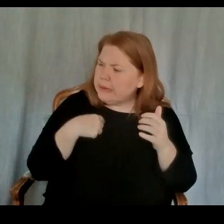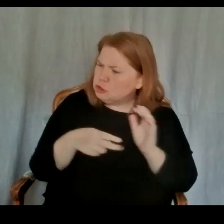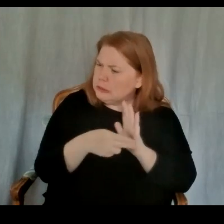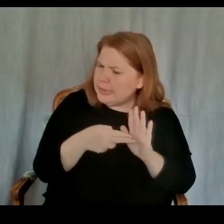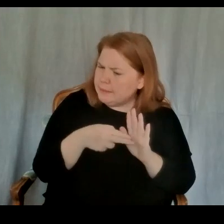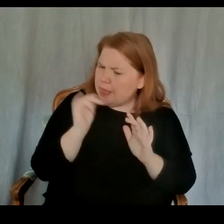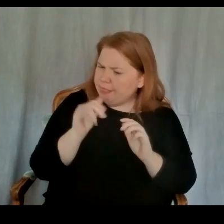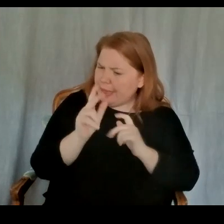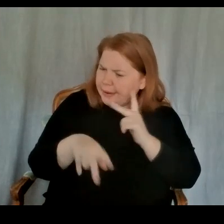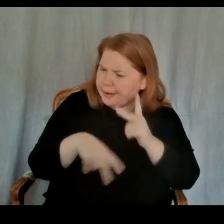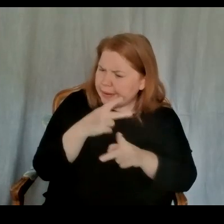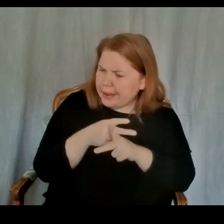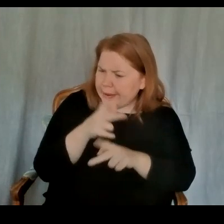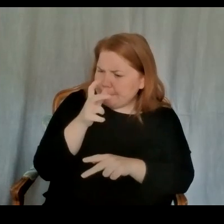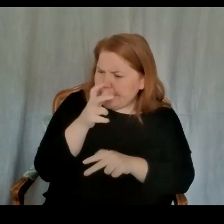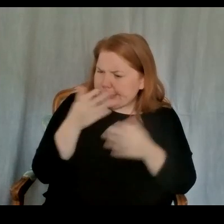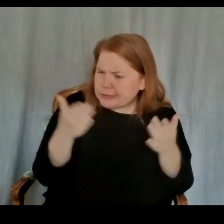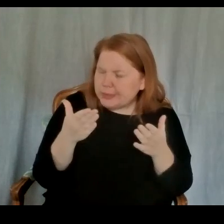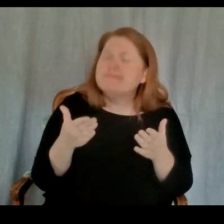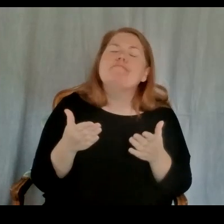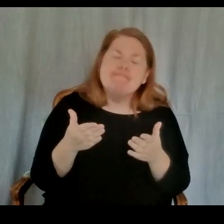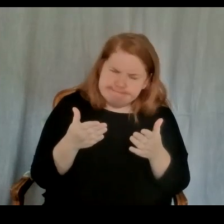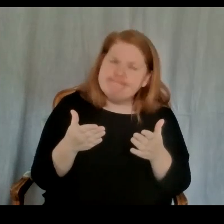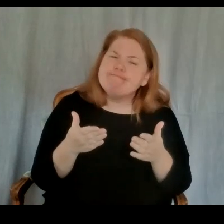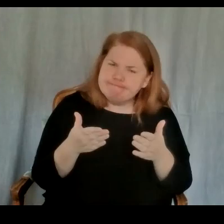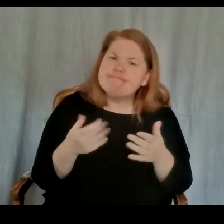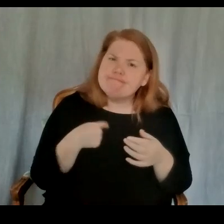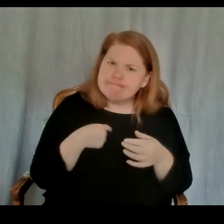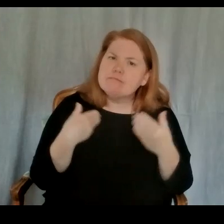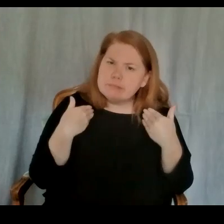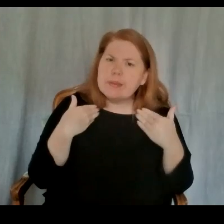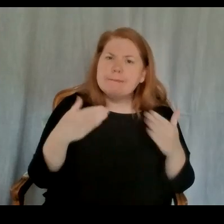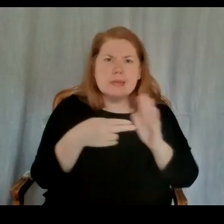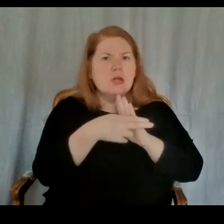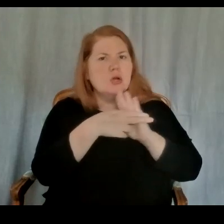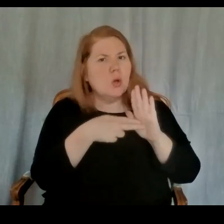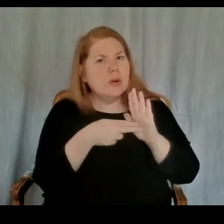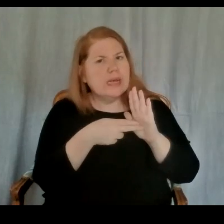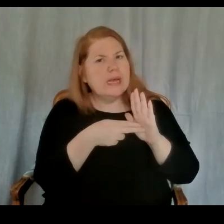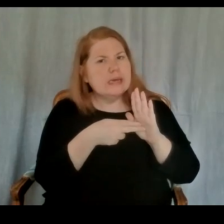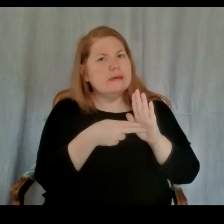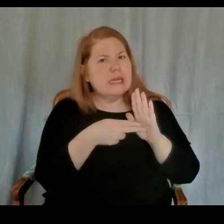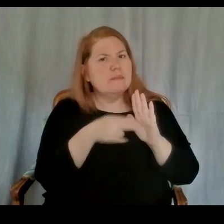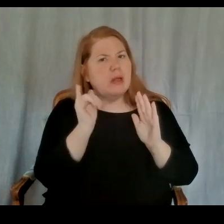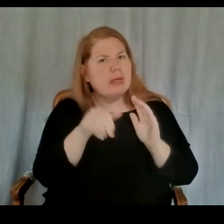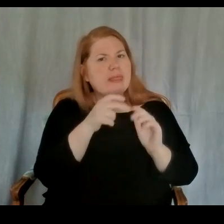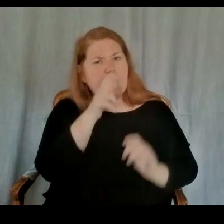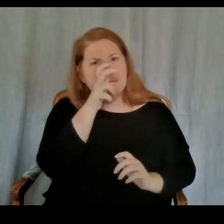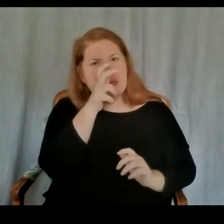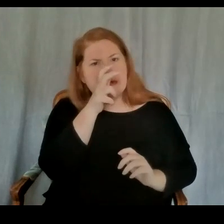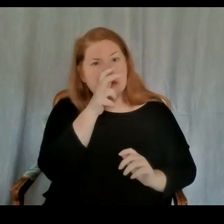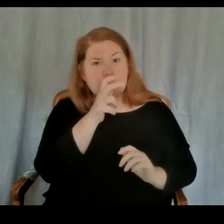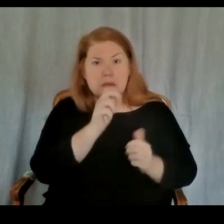is this? Yeah, it's a ladybug. If I don't know how to spell ladybug, guess what? It's at the top of my